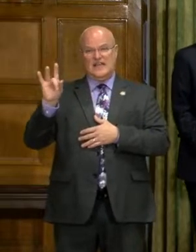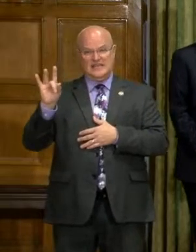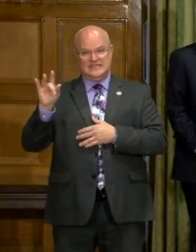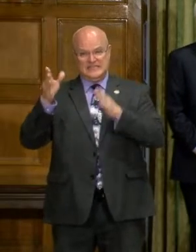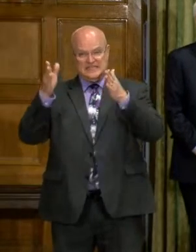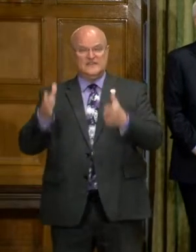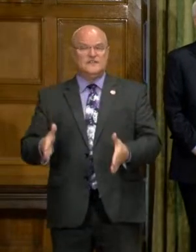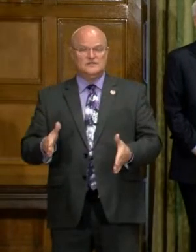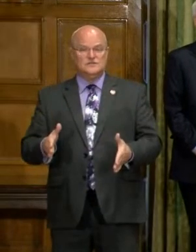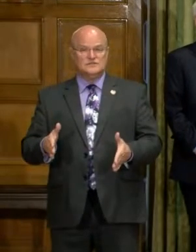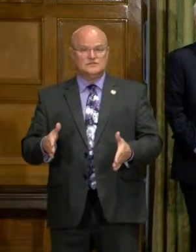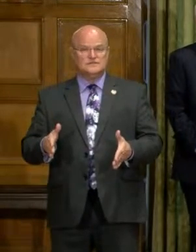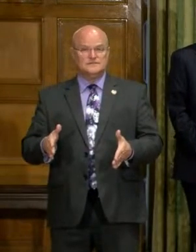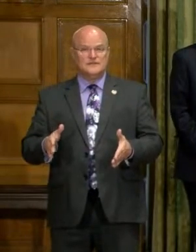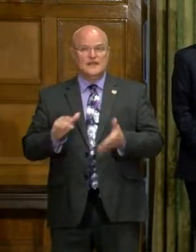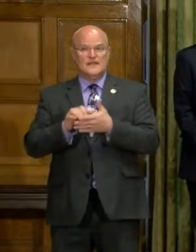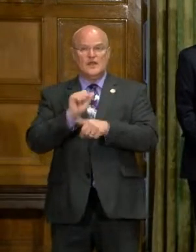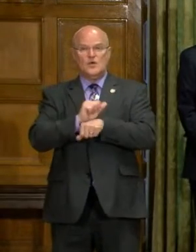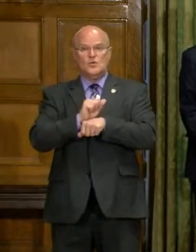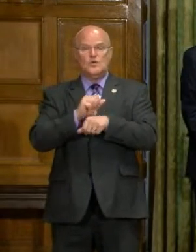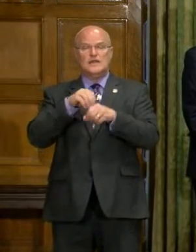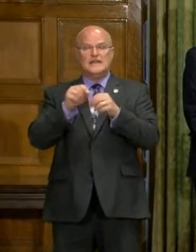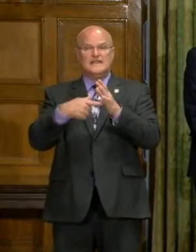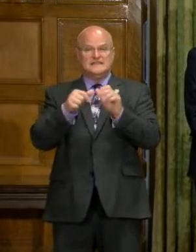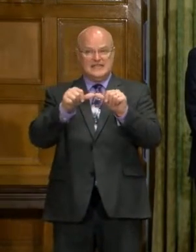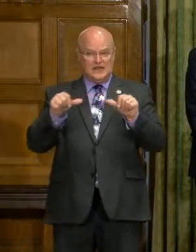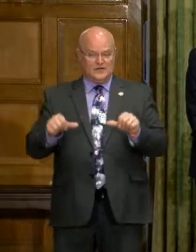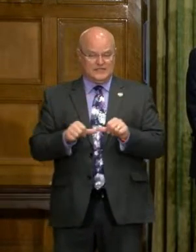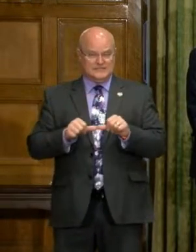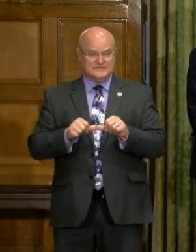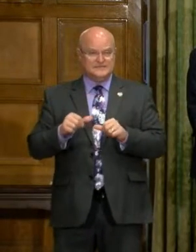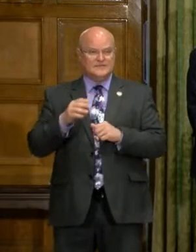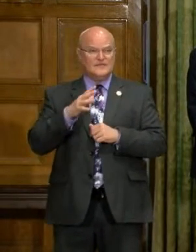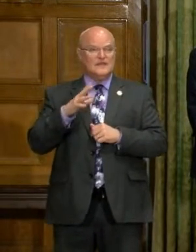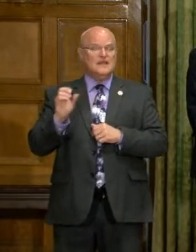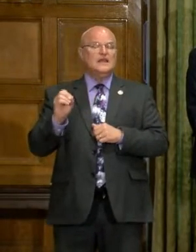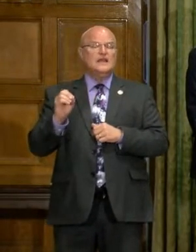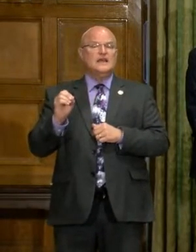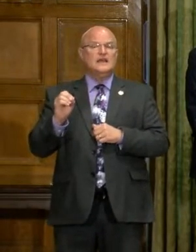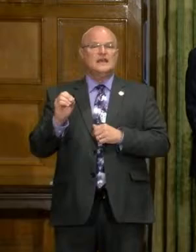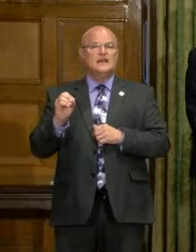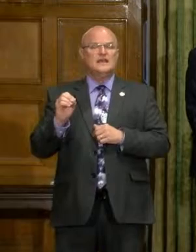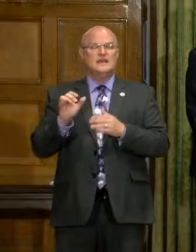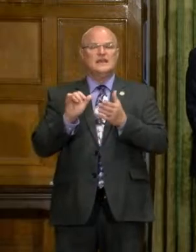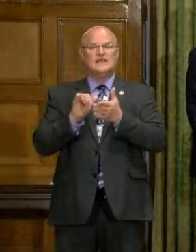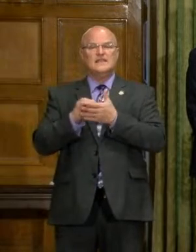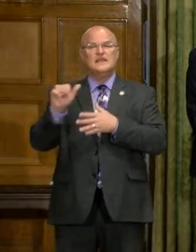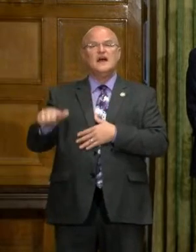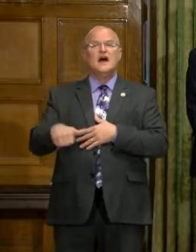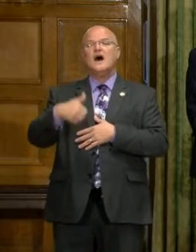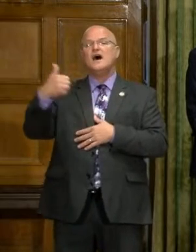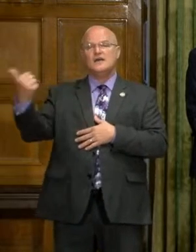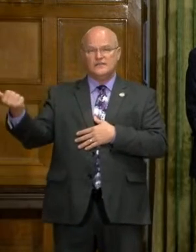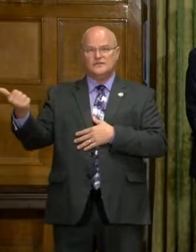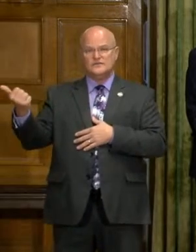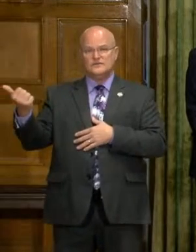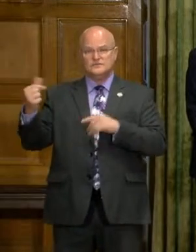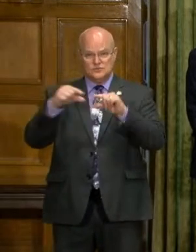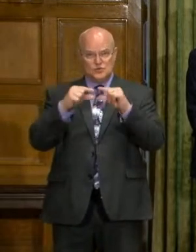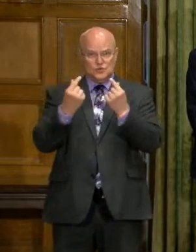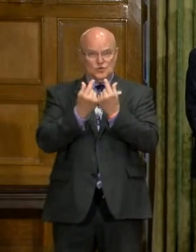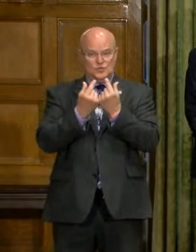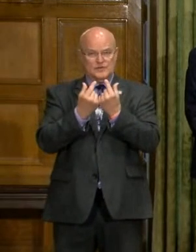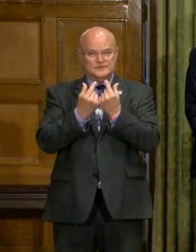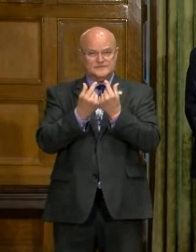26,818 individuals that were working in these areas. And the other